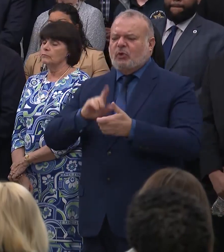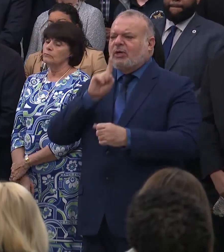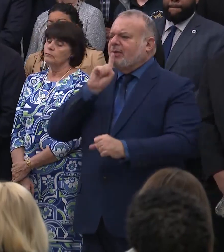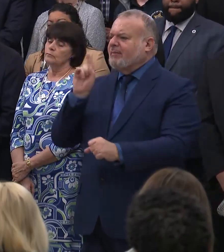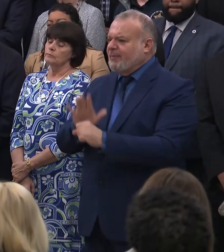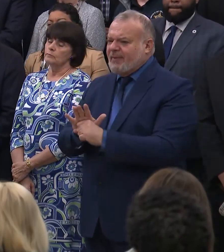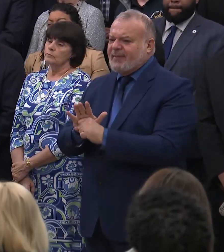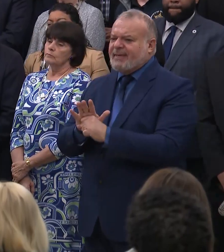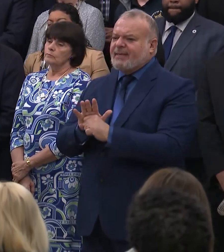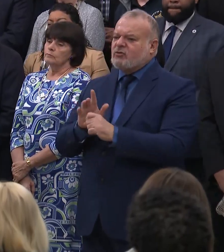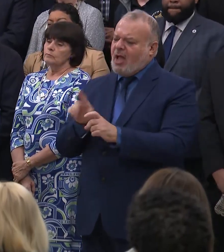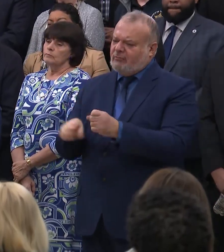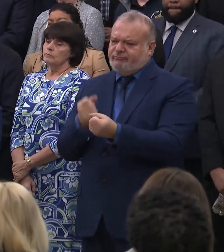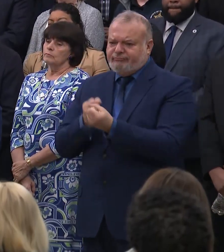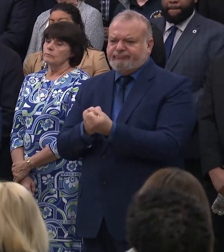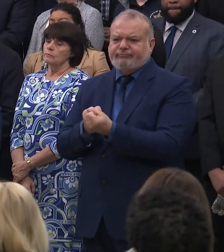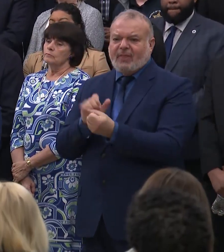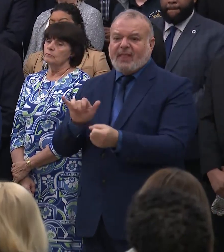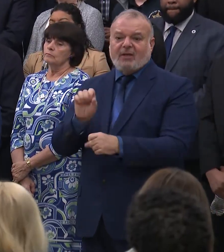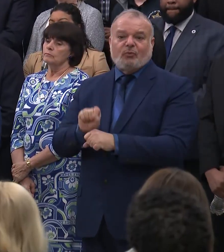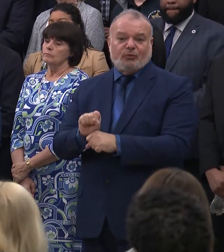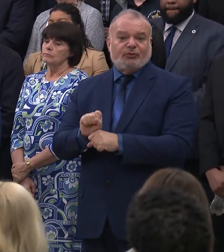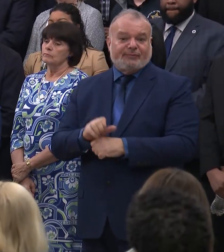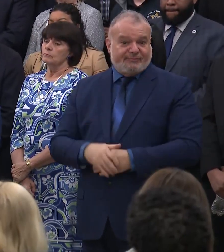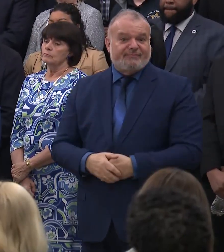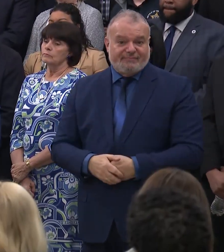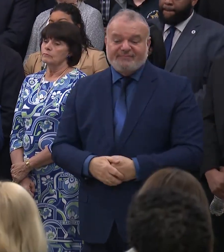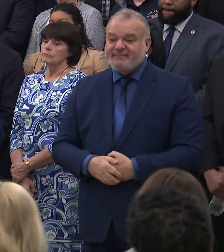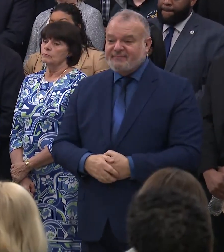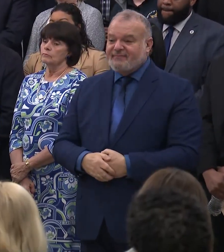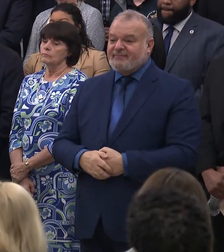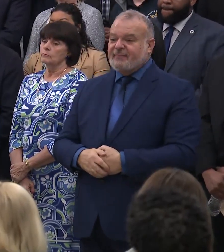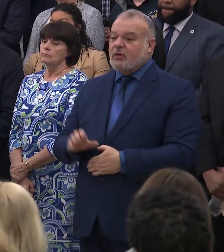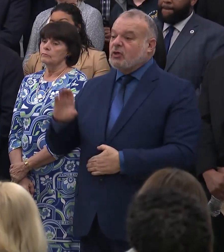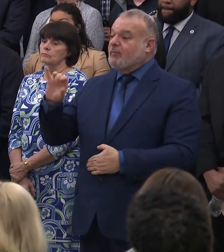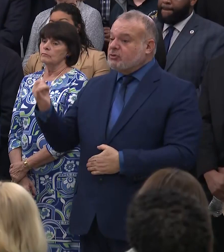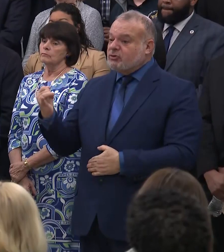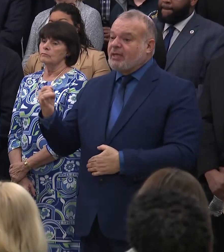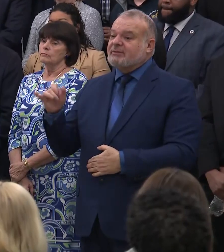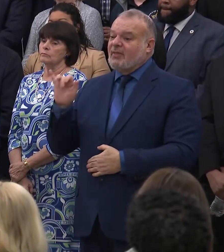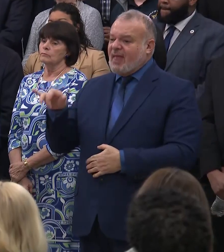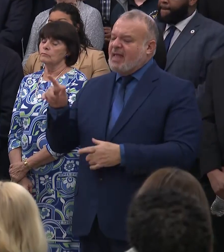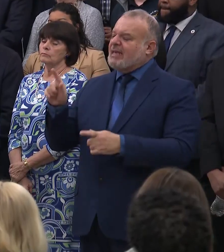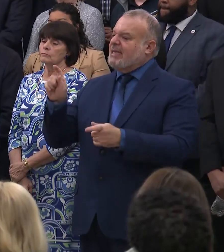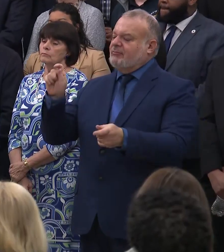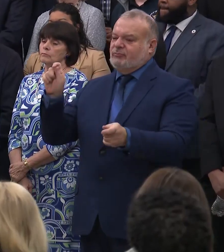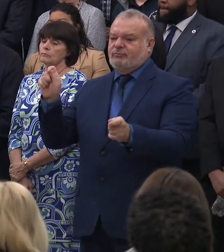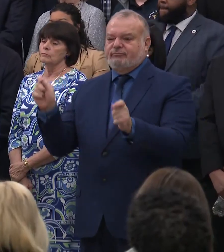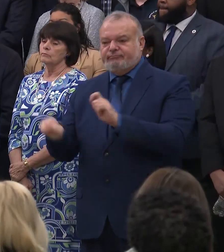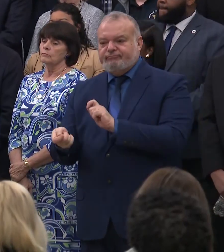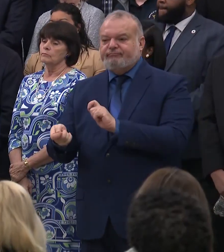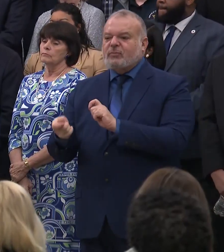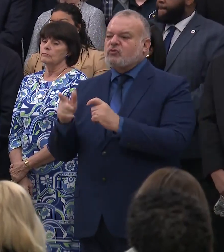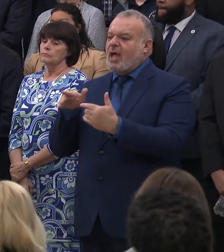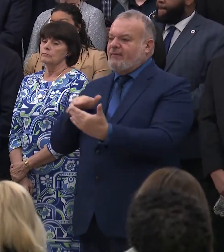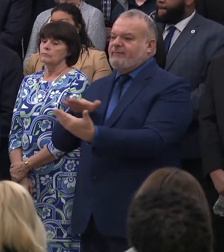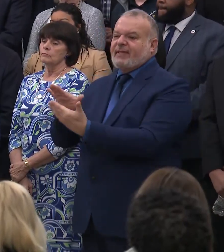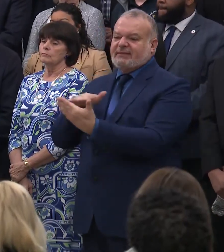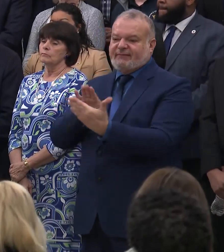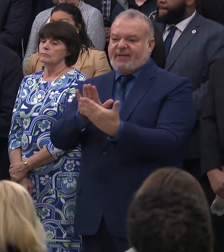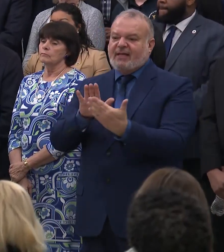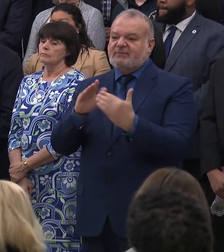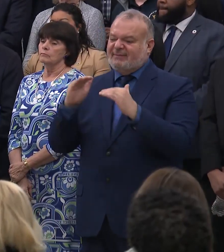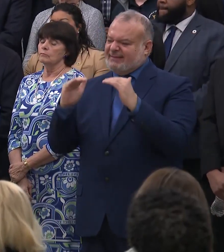few years to further advance criminal justice reform and address some of the real inequities and disparities that exist. So I